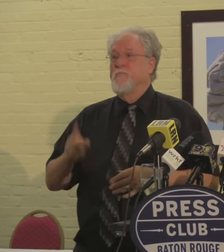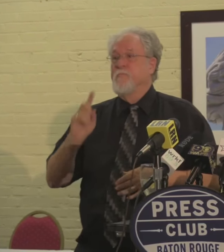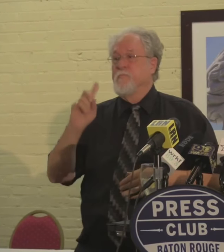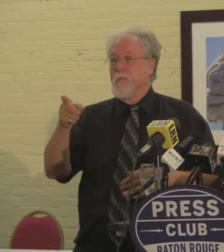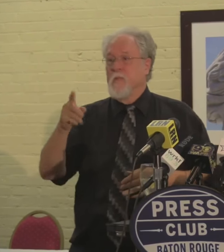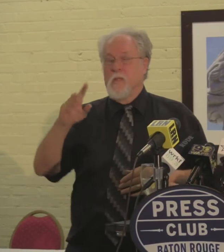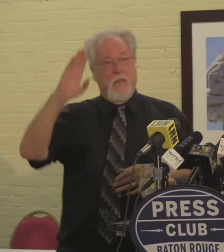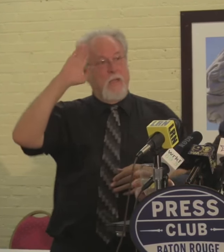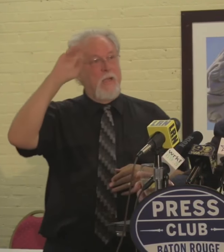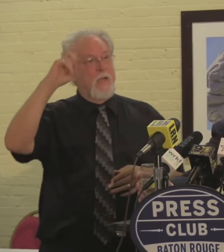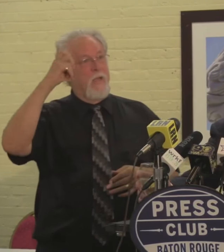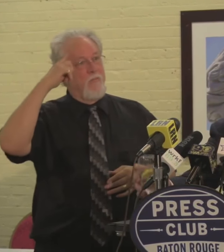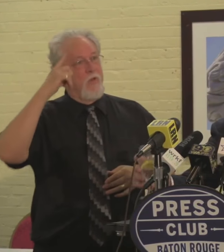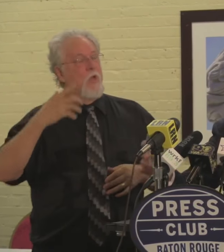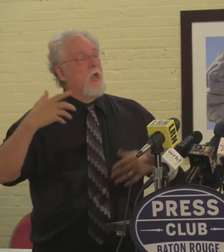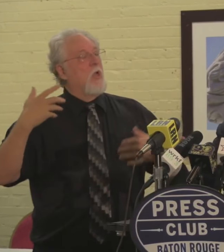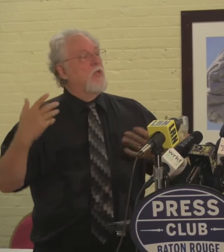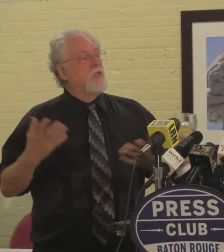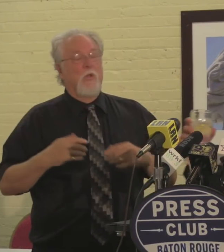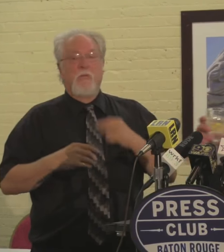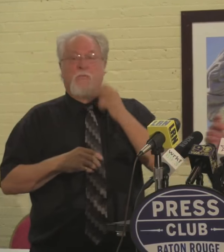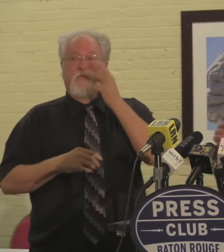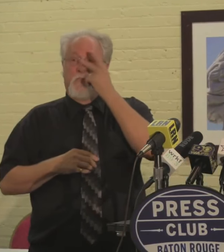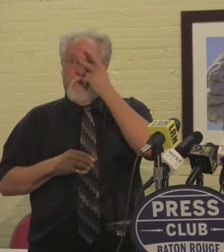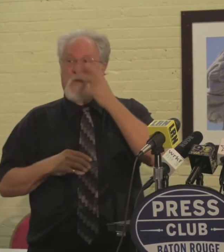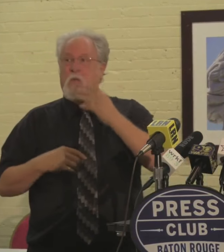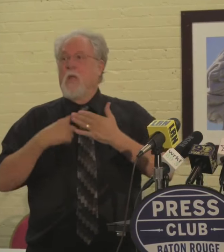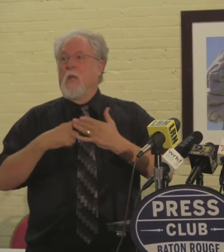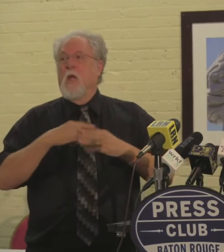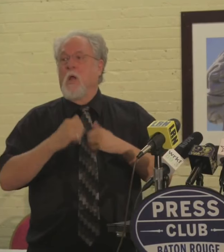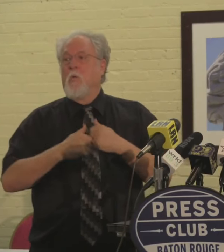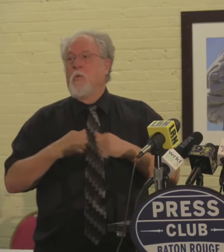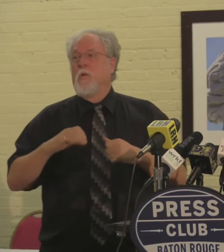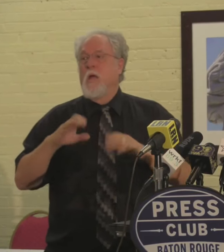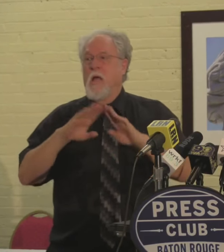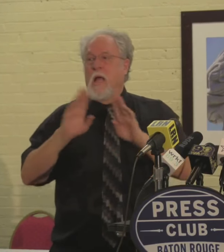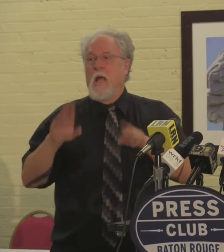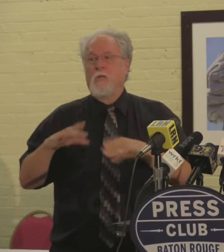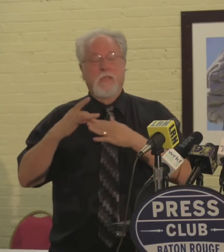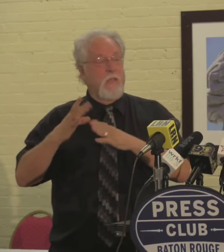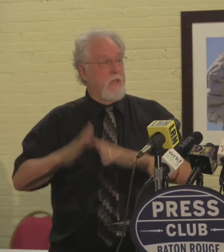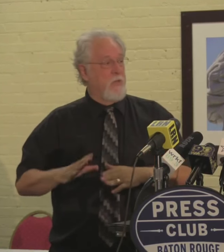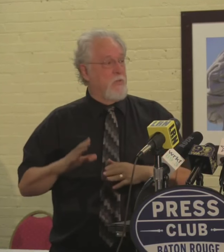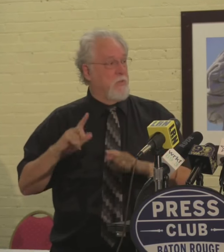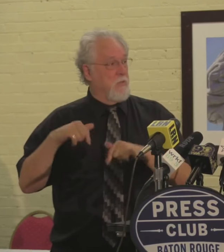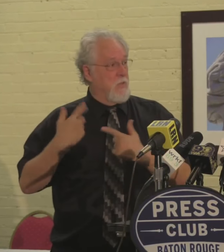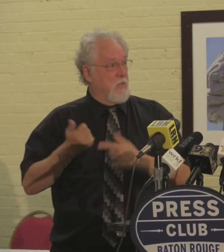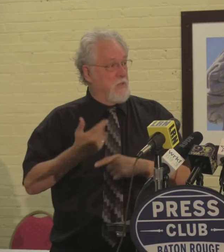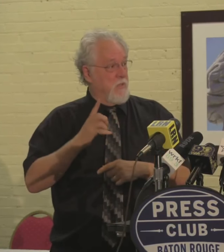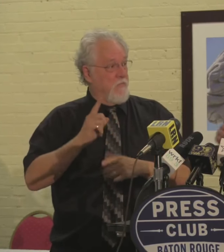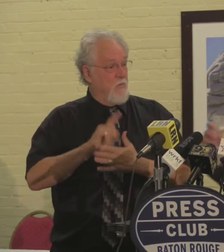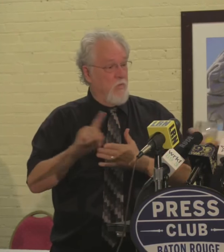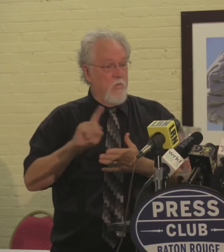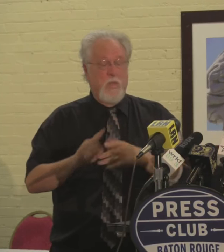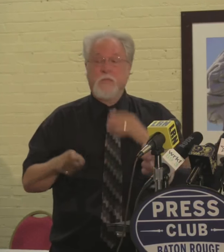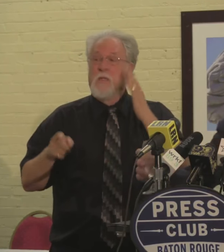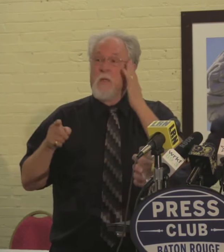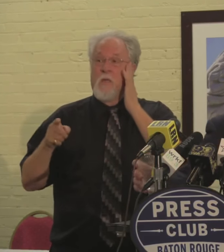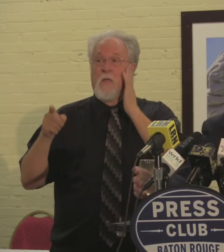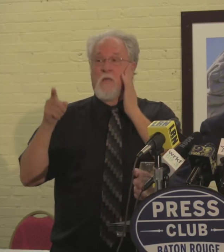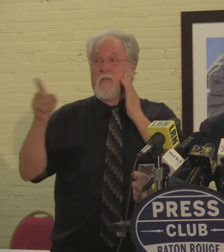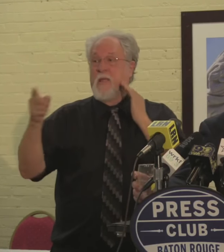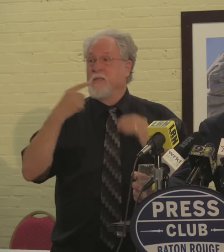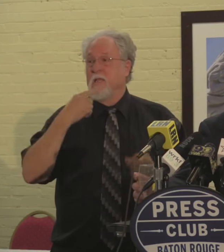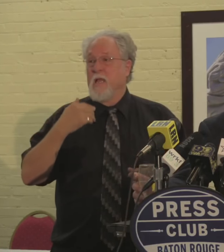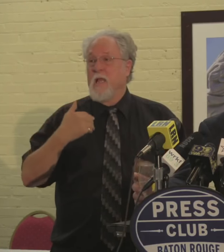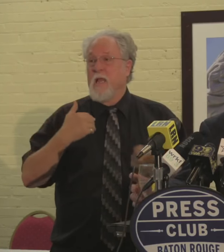Hi, Governor. So there are obviously discussions with House GOP leaders over the past few weeks, and their claim is that they